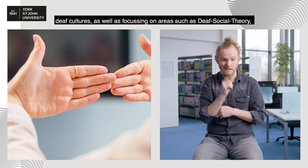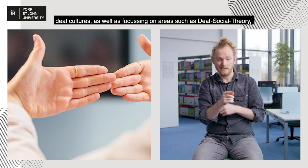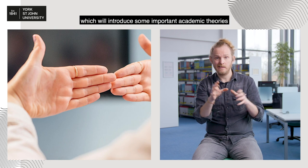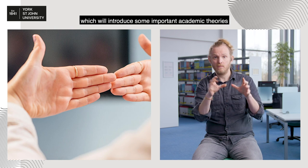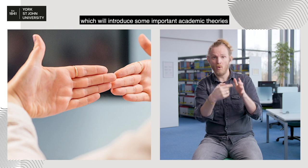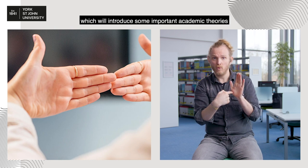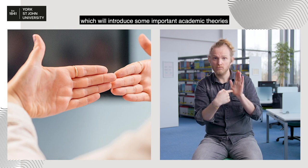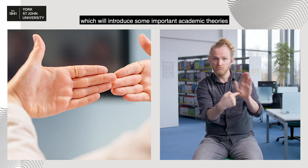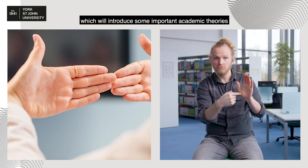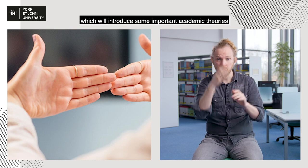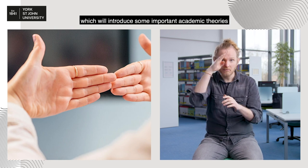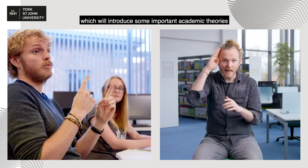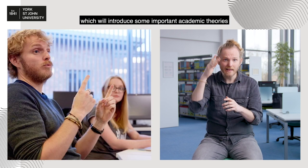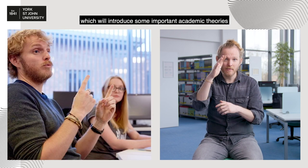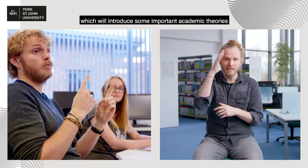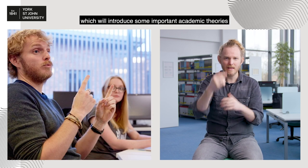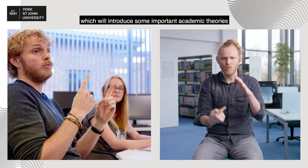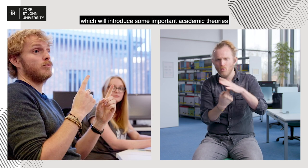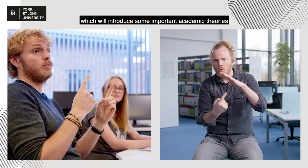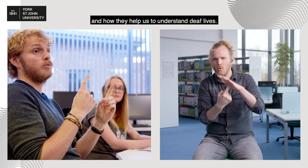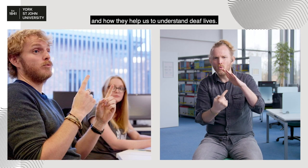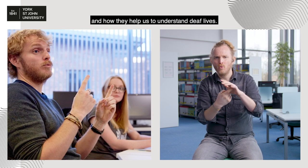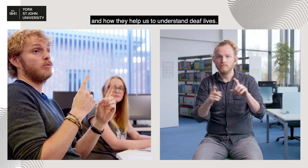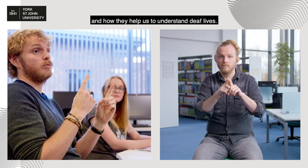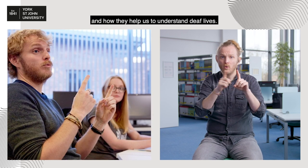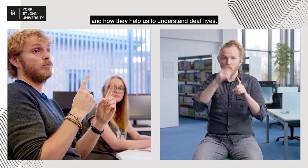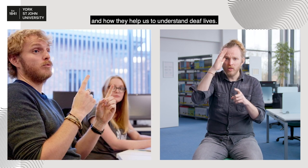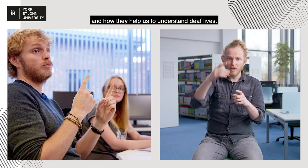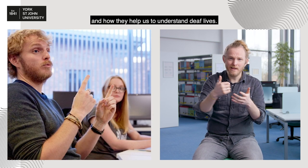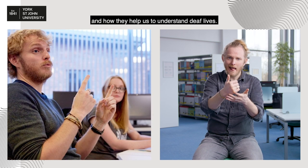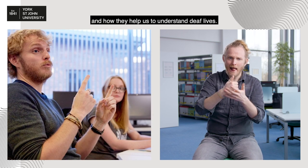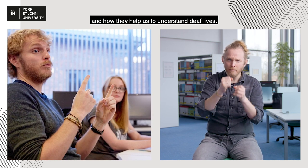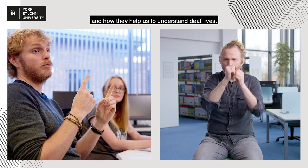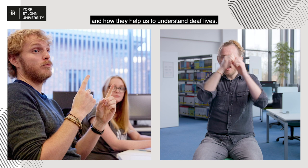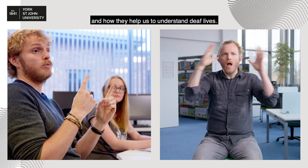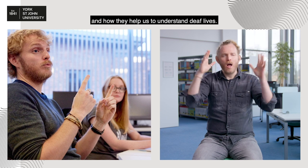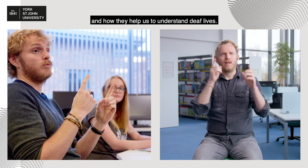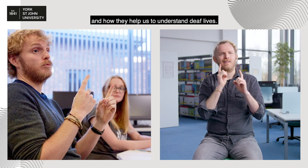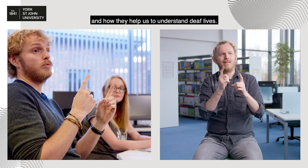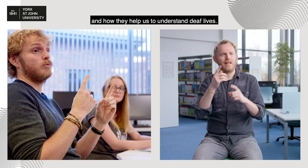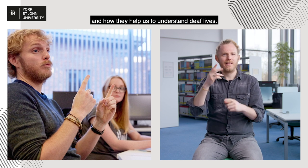Theory, which will introduce some important academic theories and how they help us to understand Deaf lives.